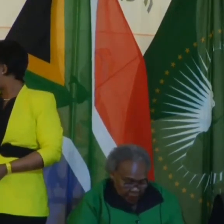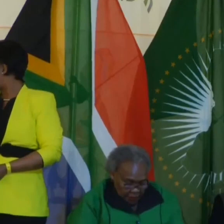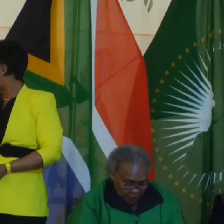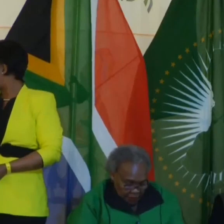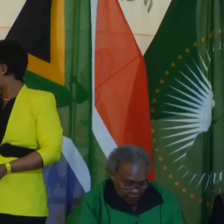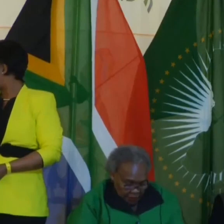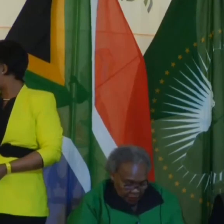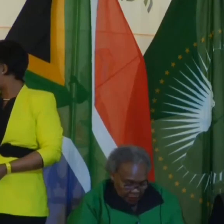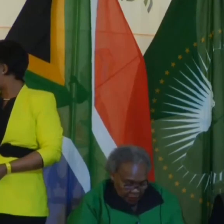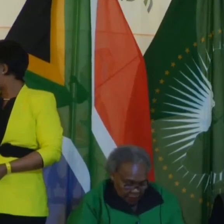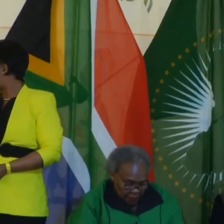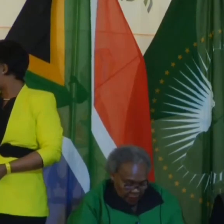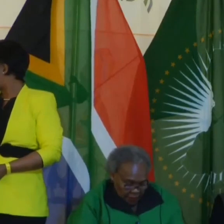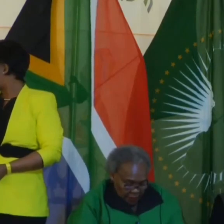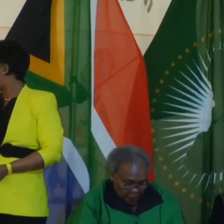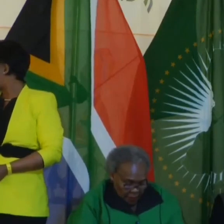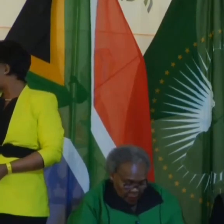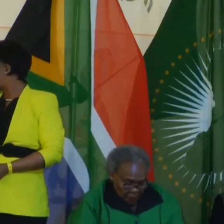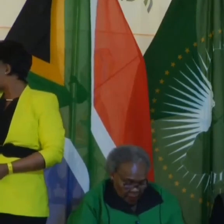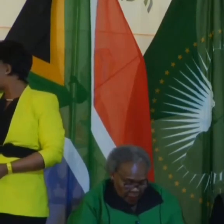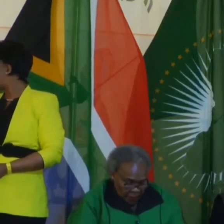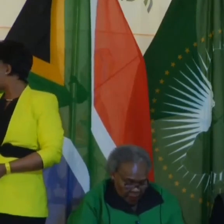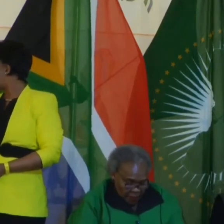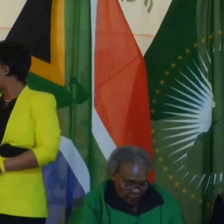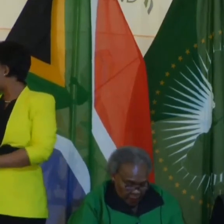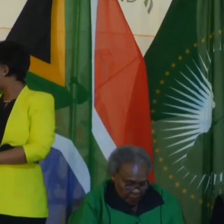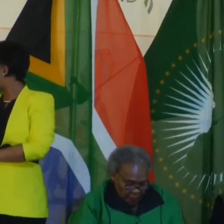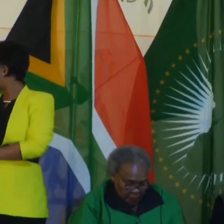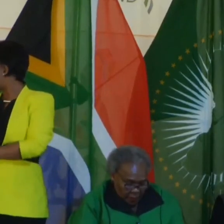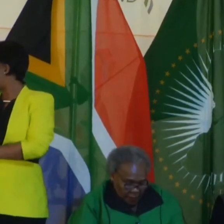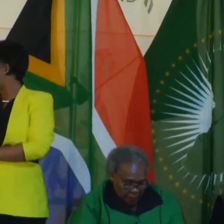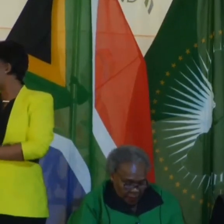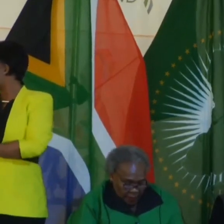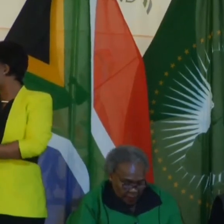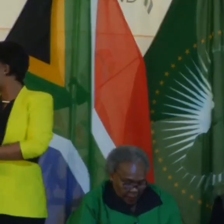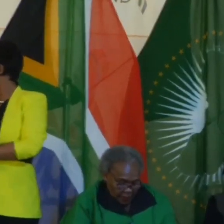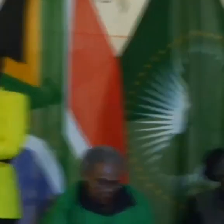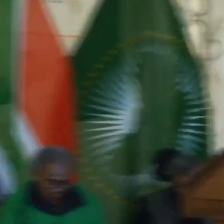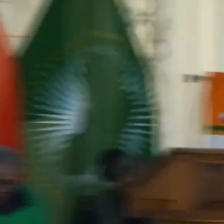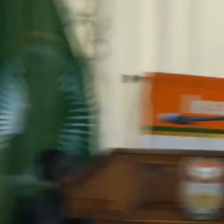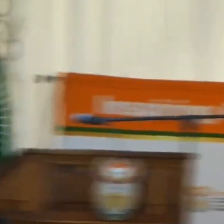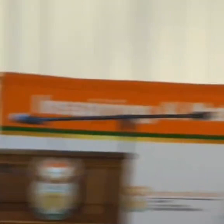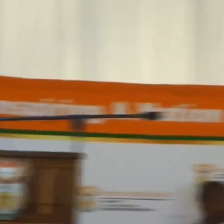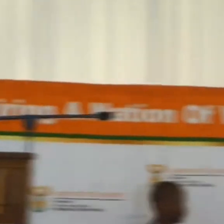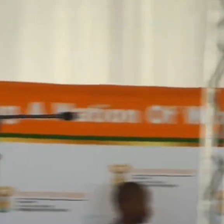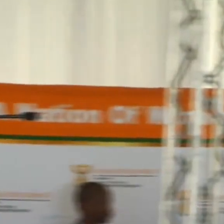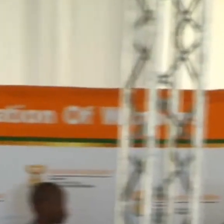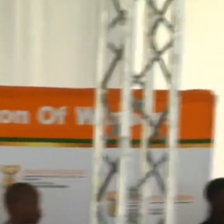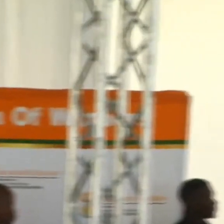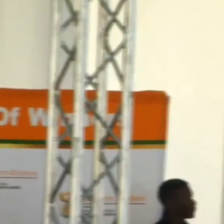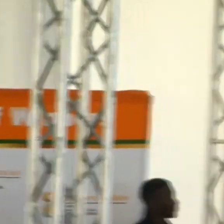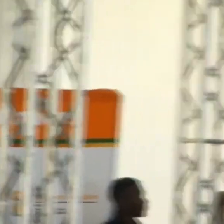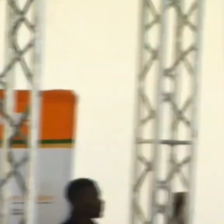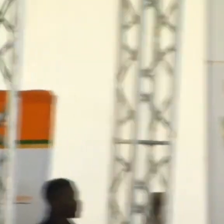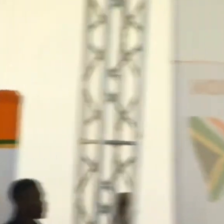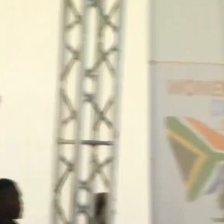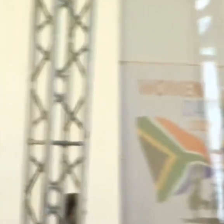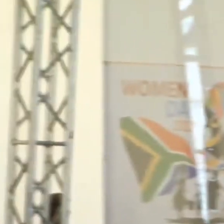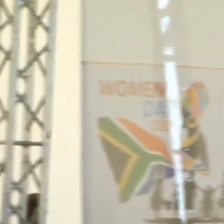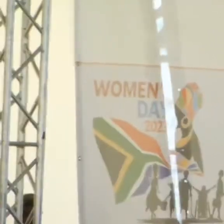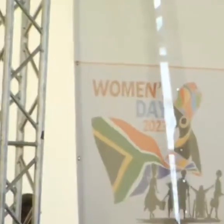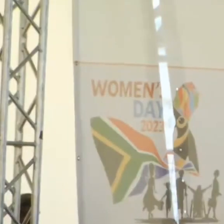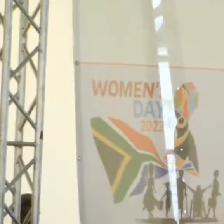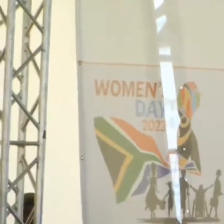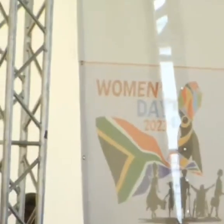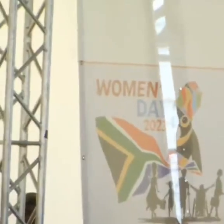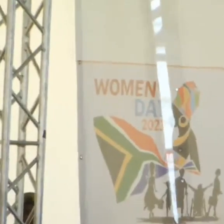there, this poem, it's a call to you. This poem is not